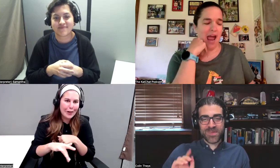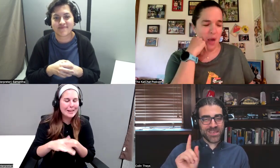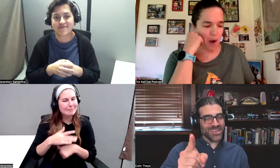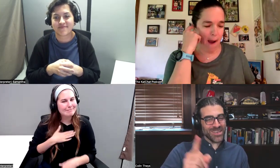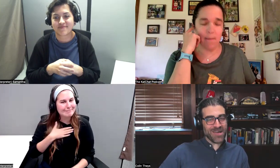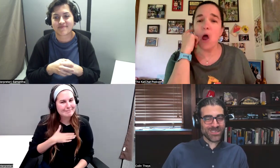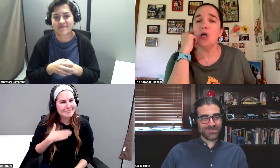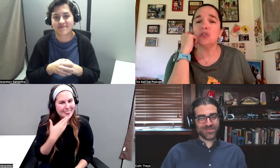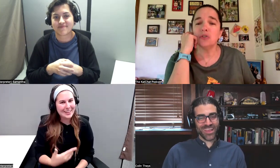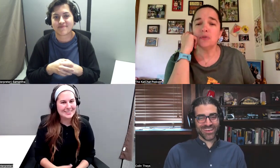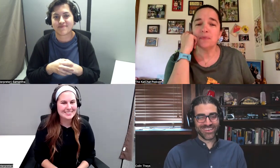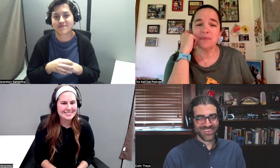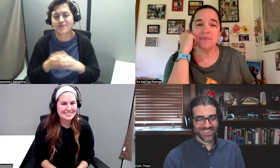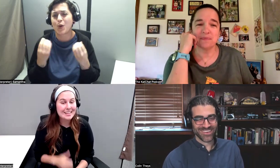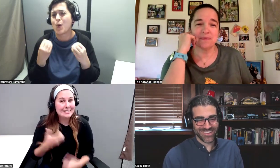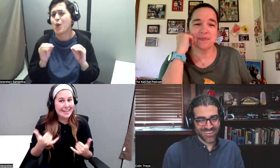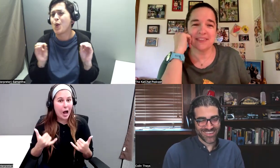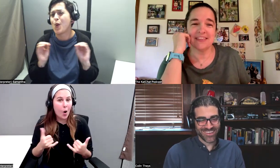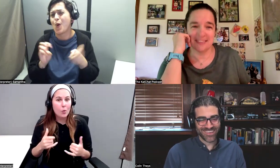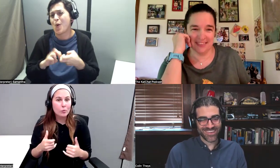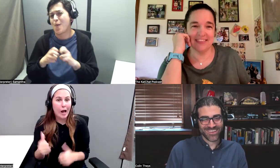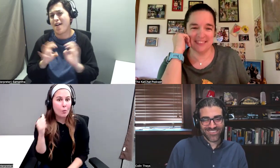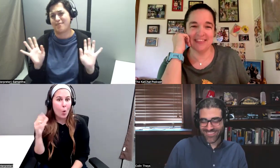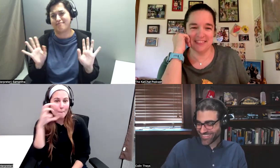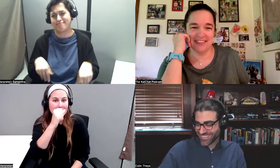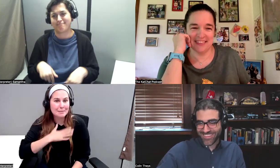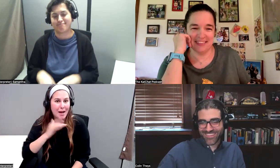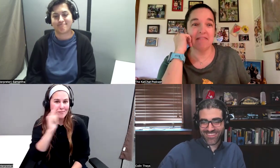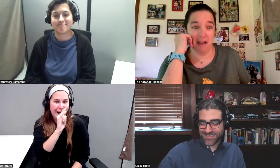It helps Not me a not problem. miss my flight.